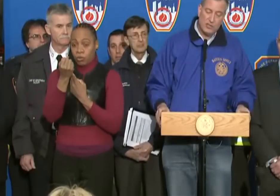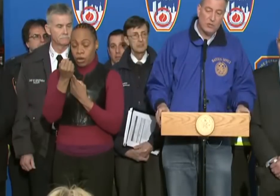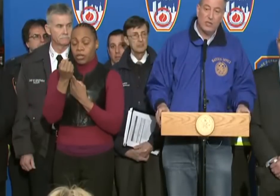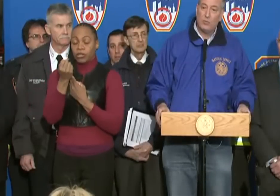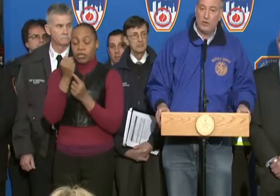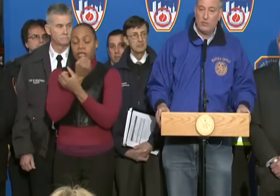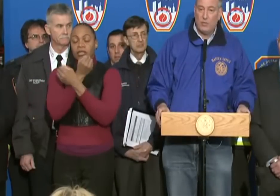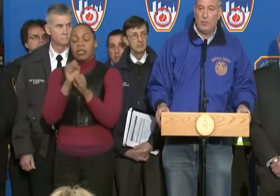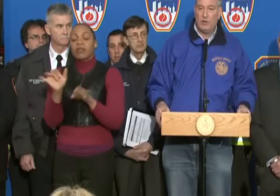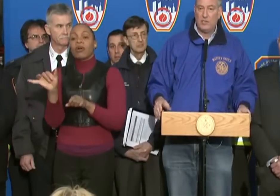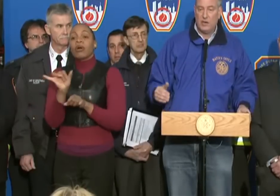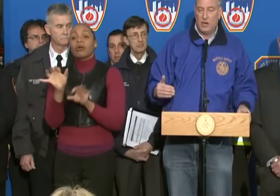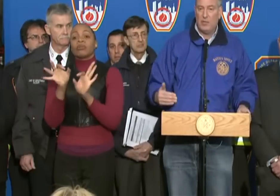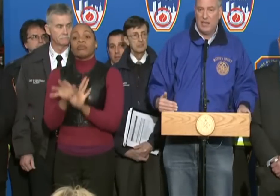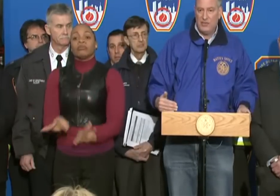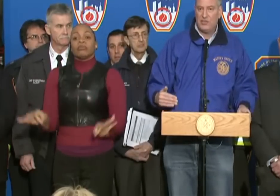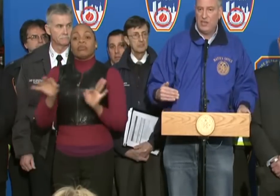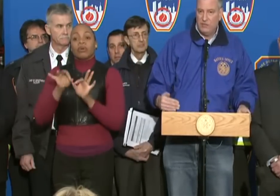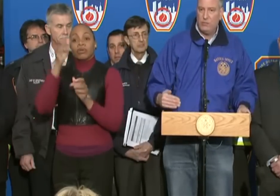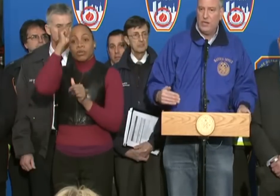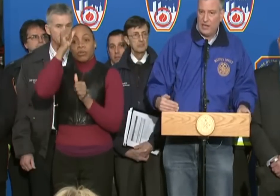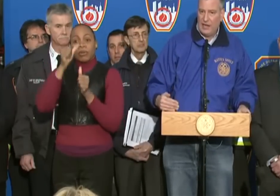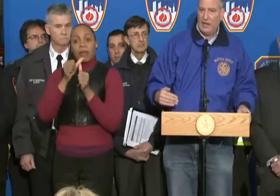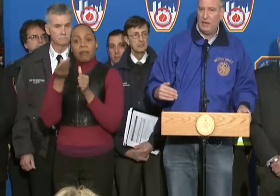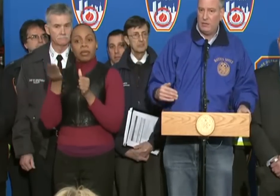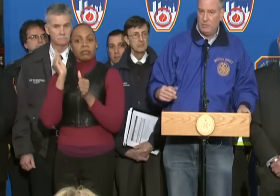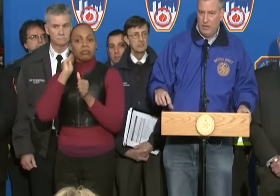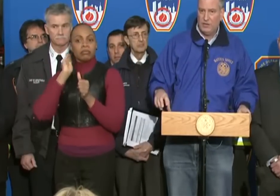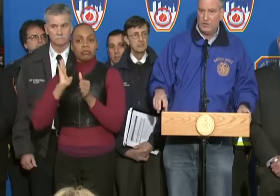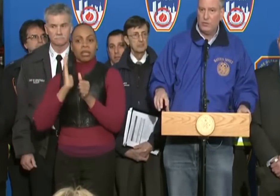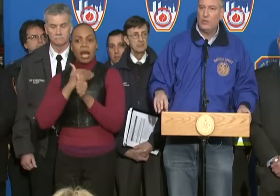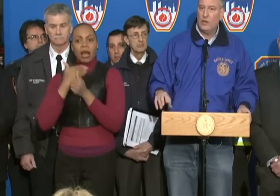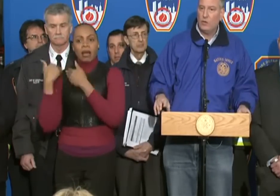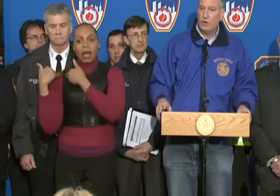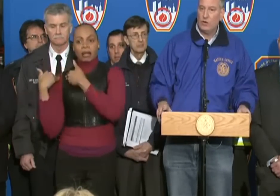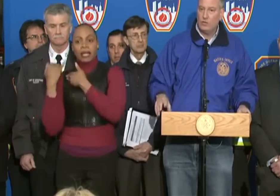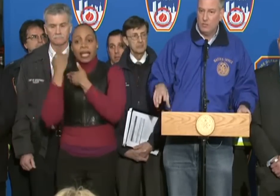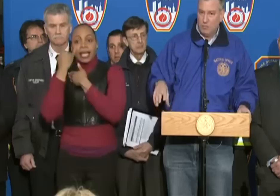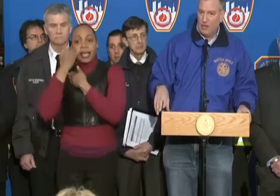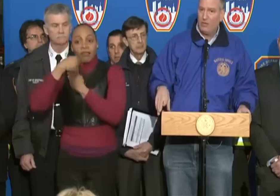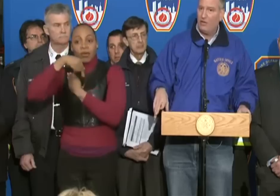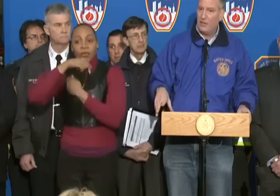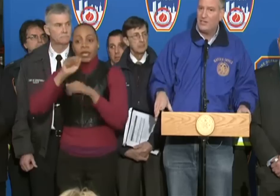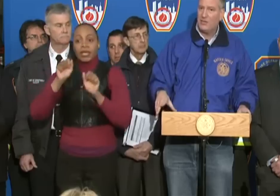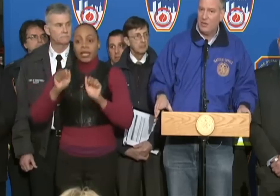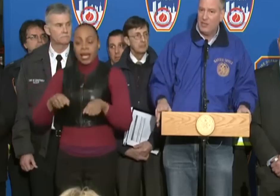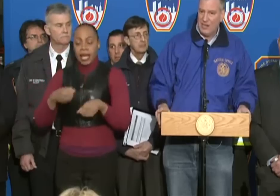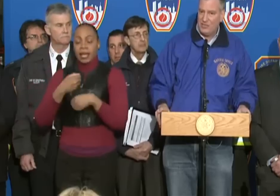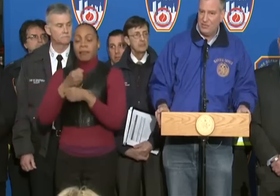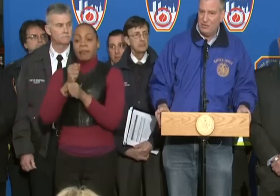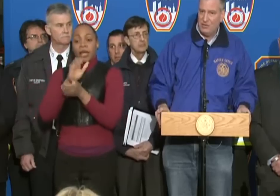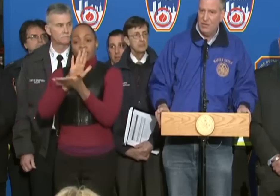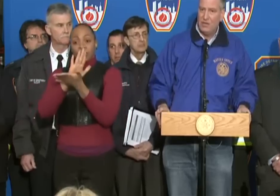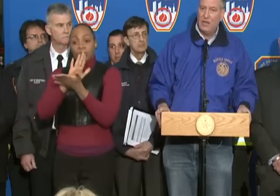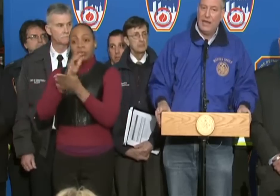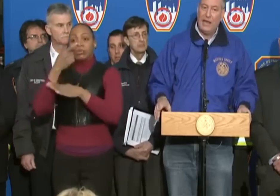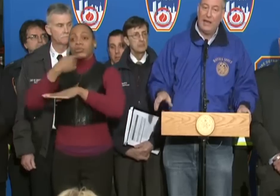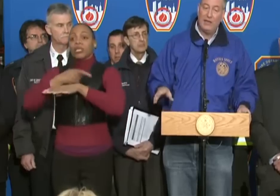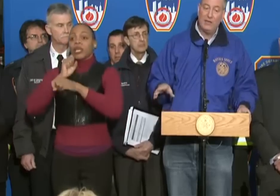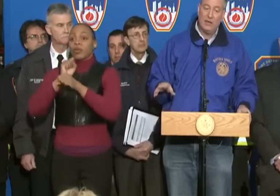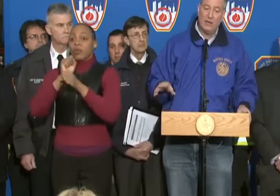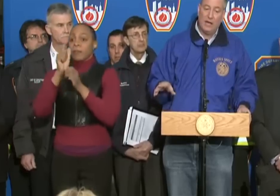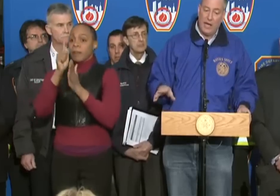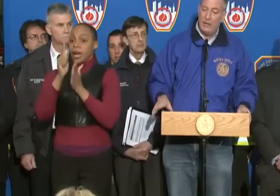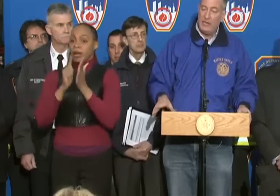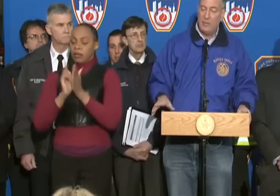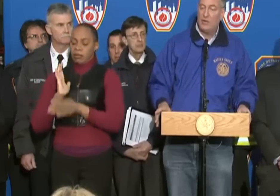it's also really important to remember it's our obligation. If we can make the school day work, by law, that's our obligation.